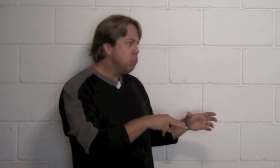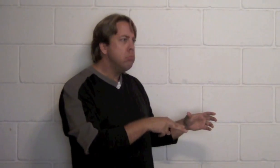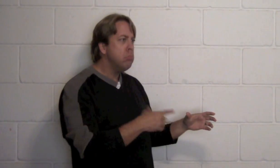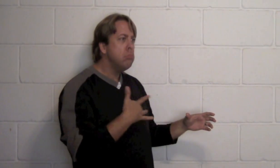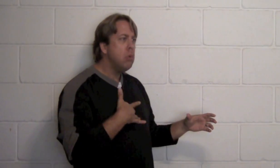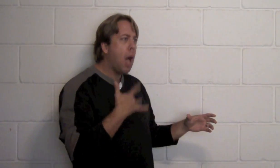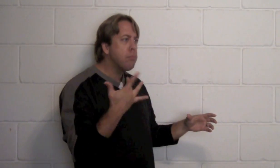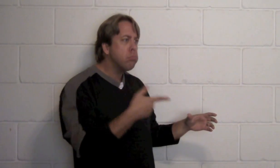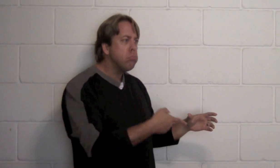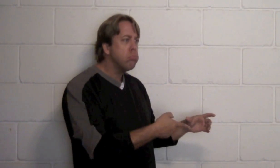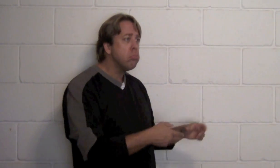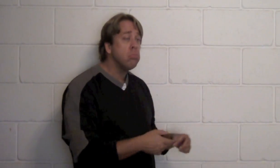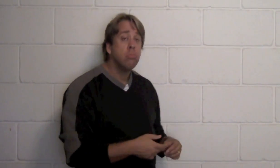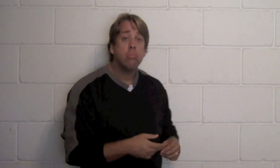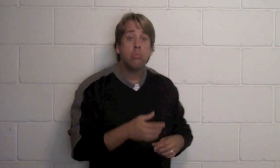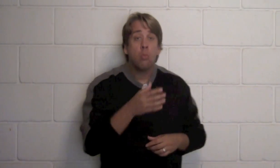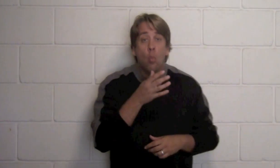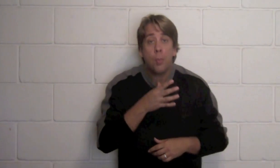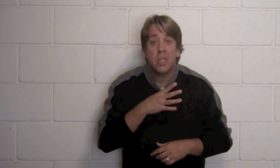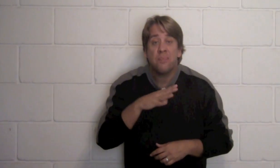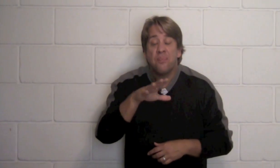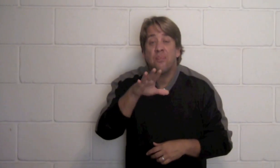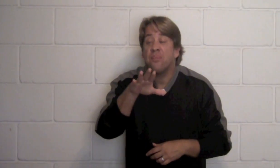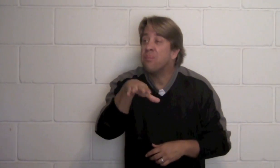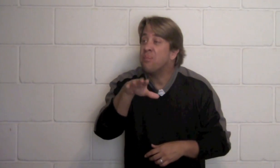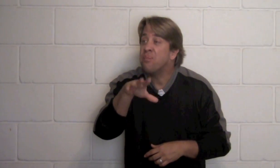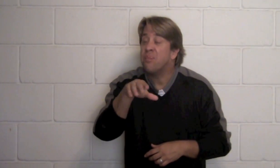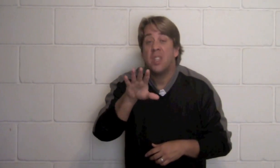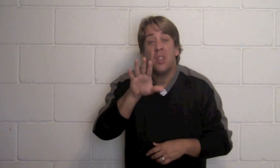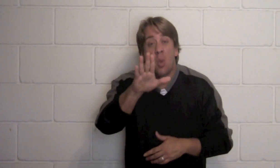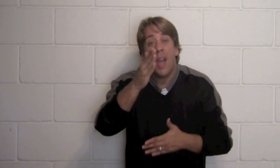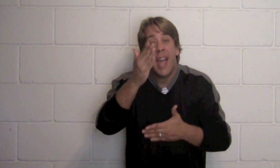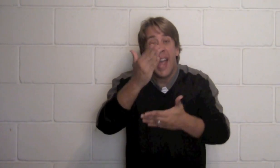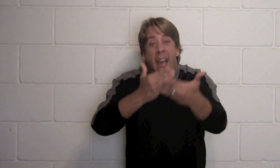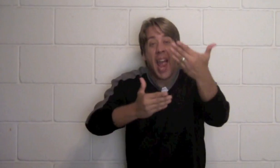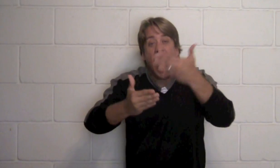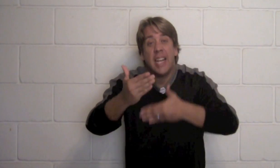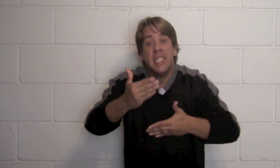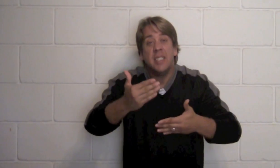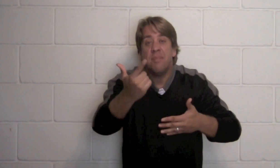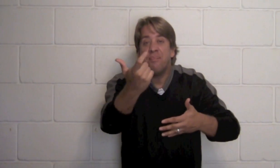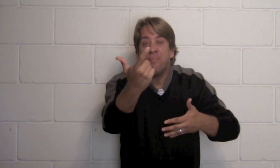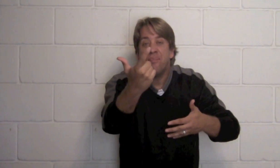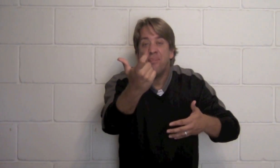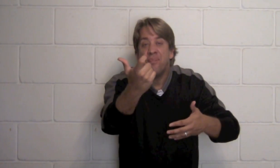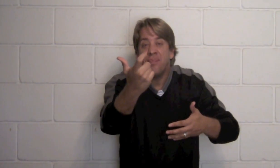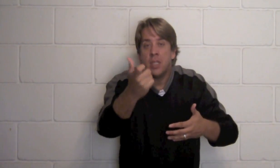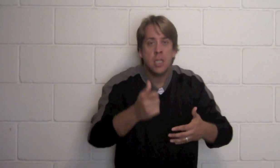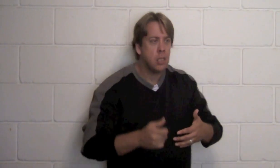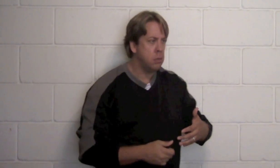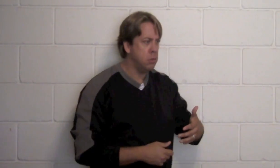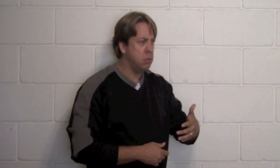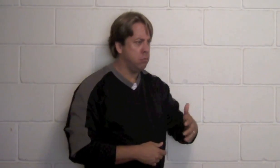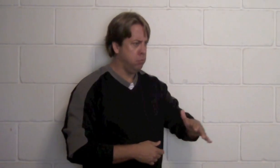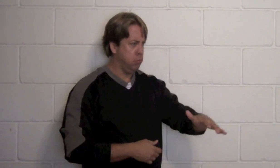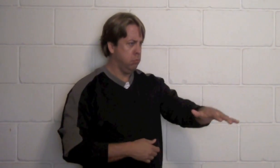said, what's this? The woman said, take your hand